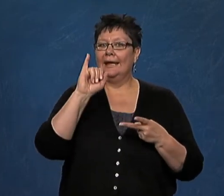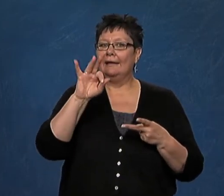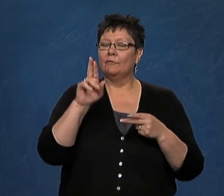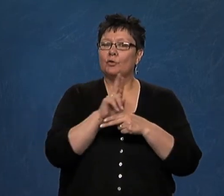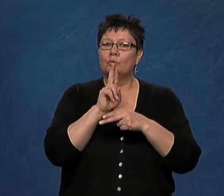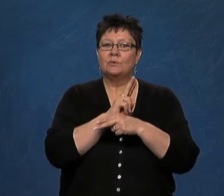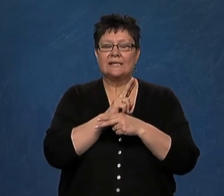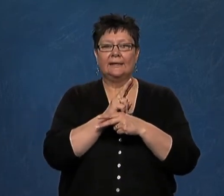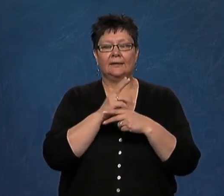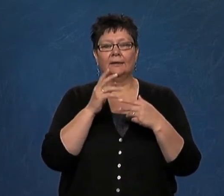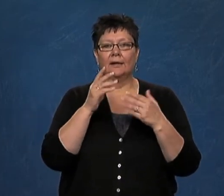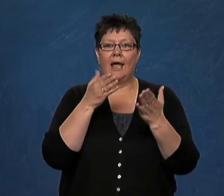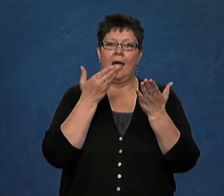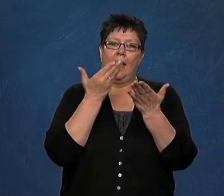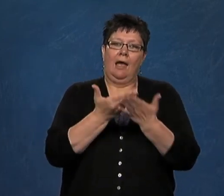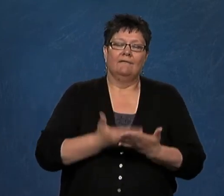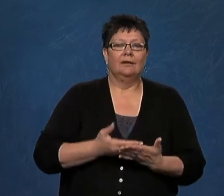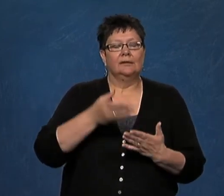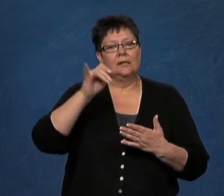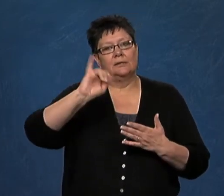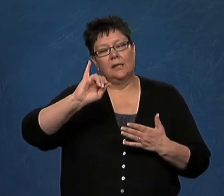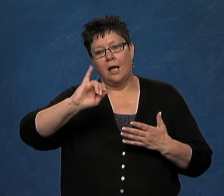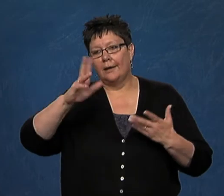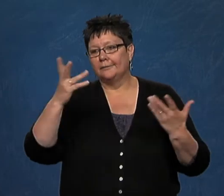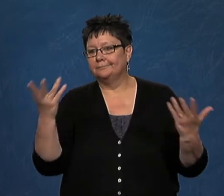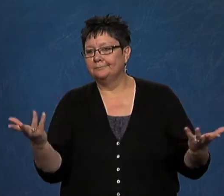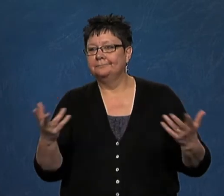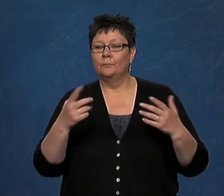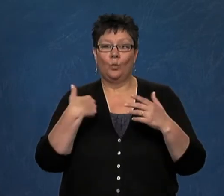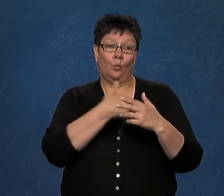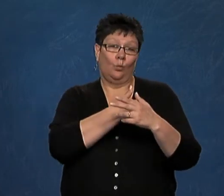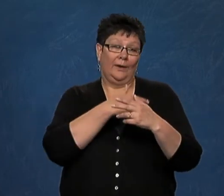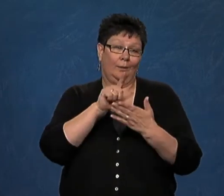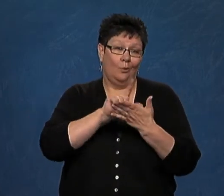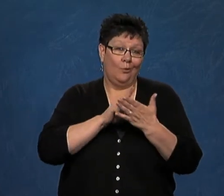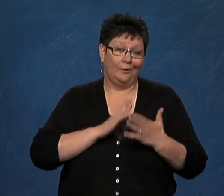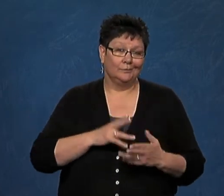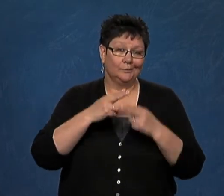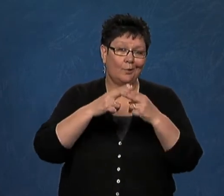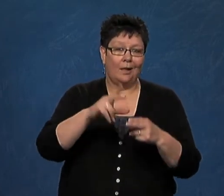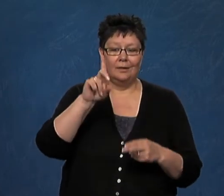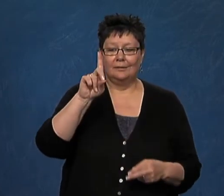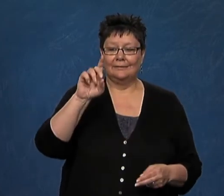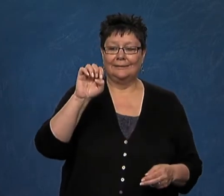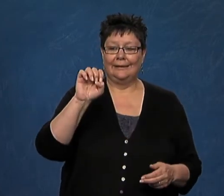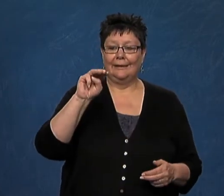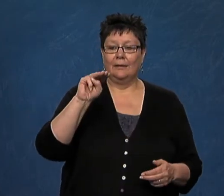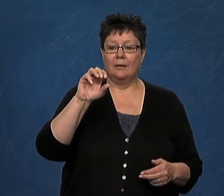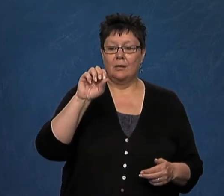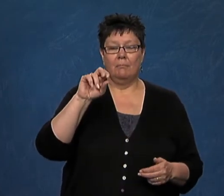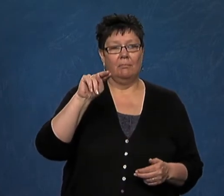they admitted to breaking the law, if they're using evidence. As lawyers, we call this